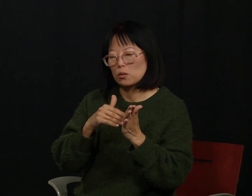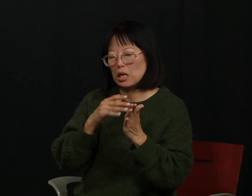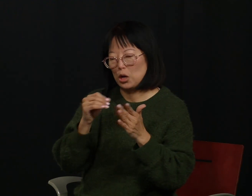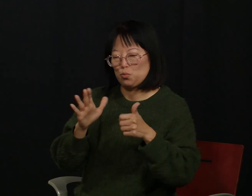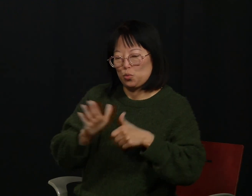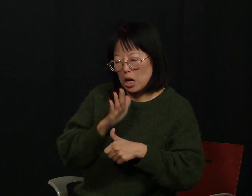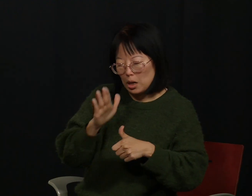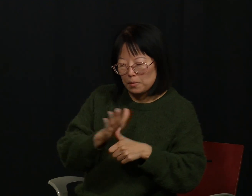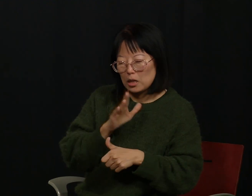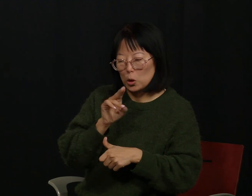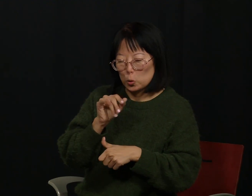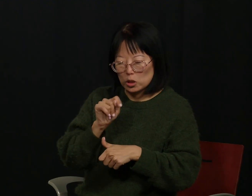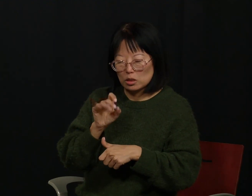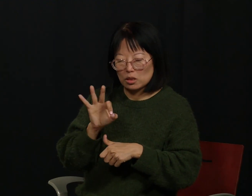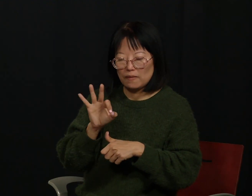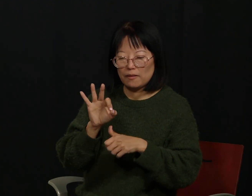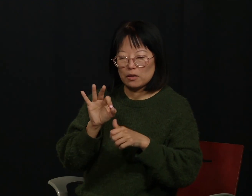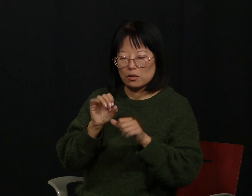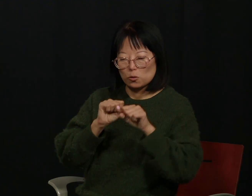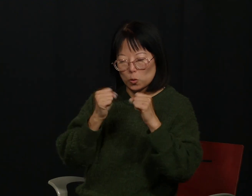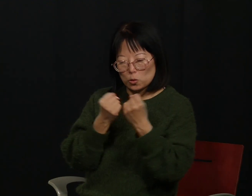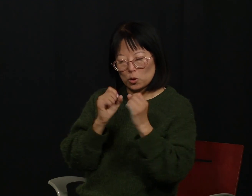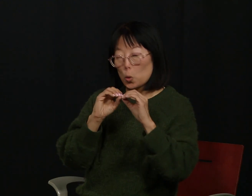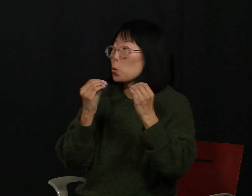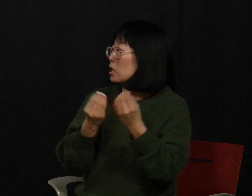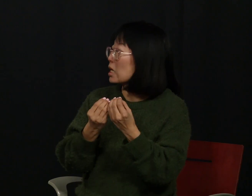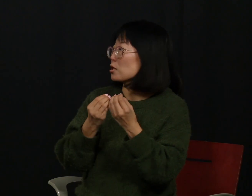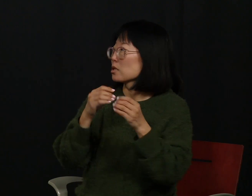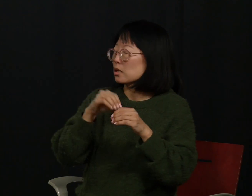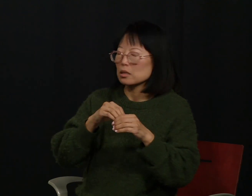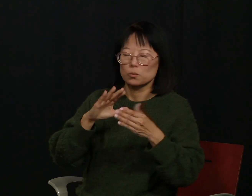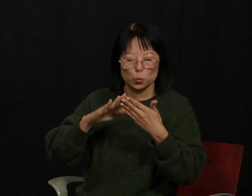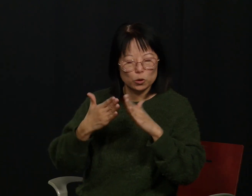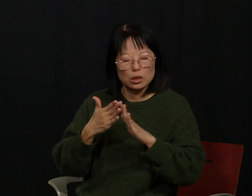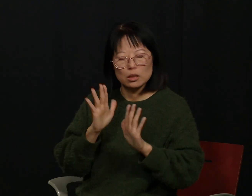center and primary unit of the society,